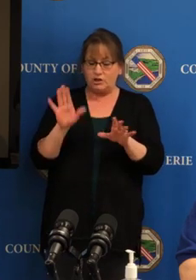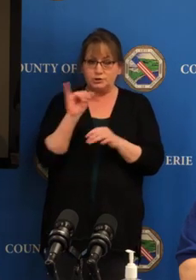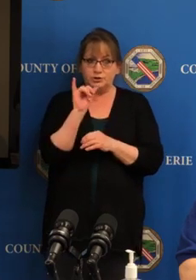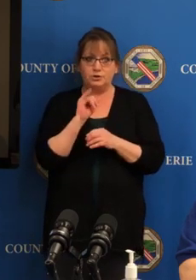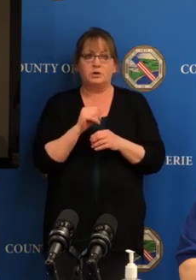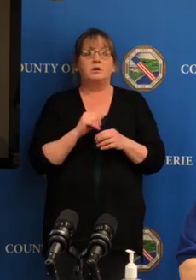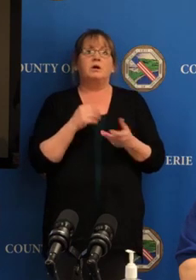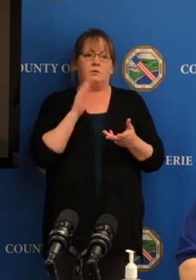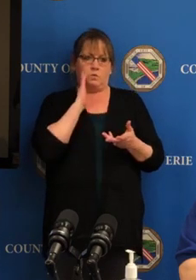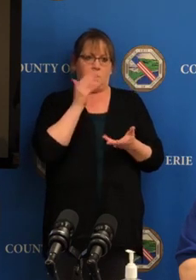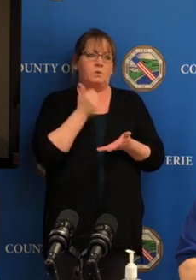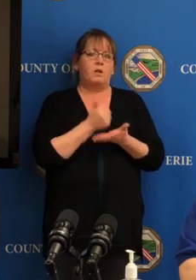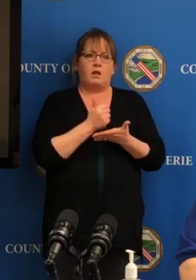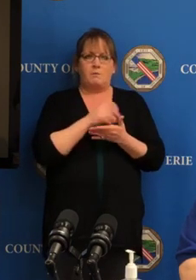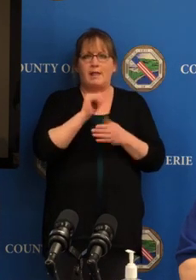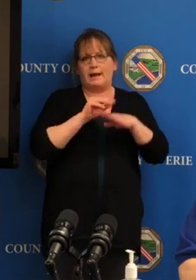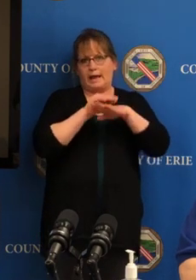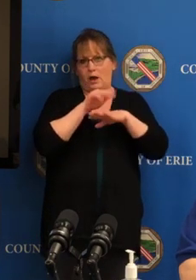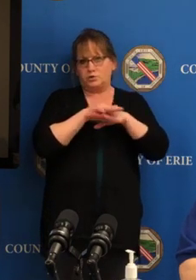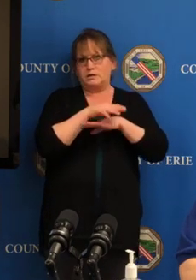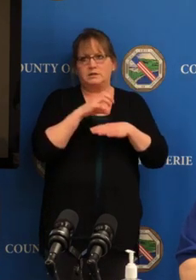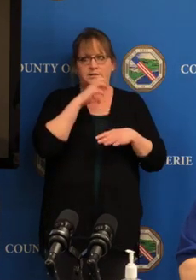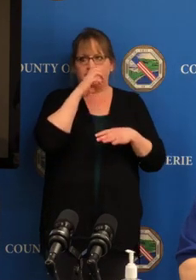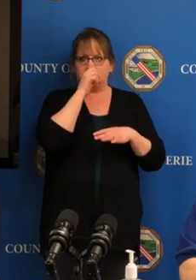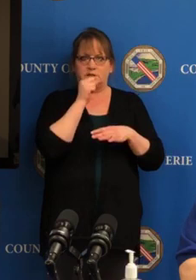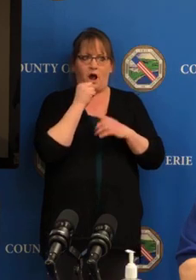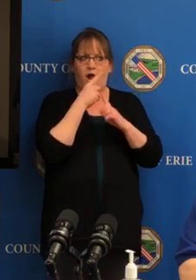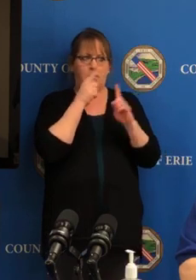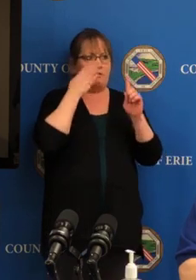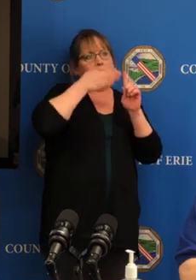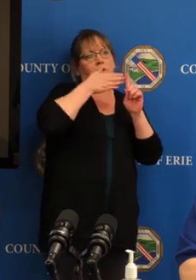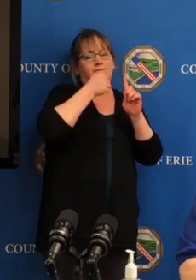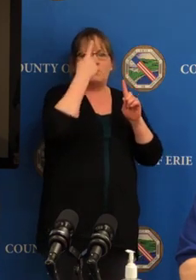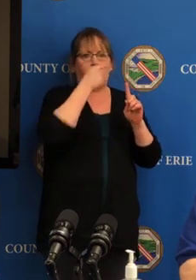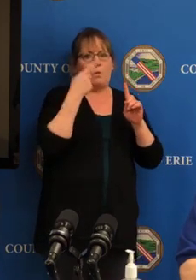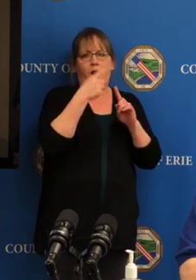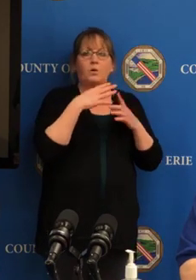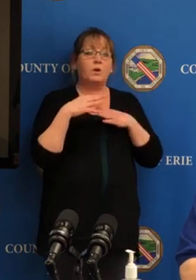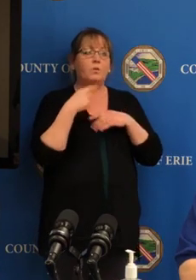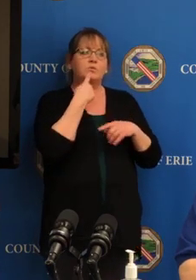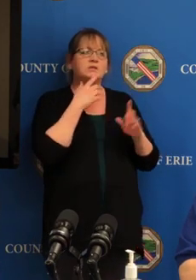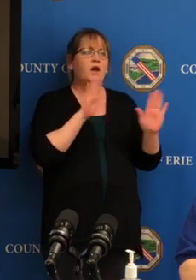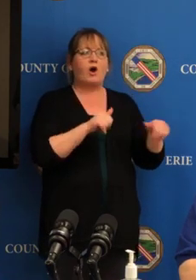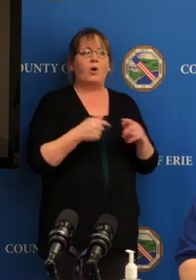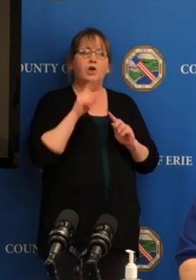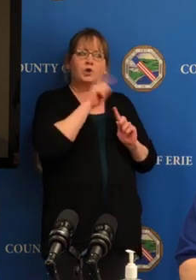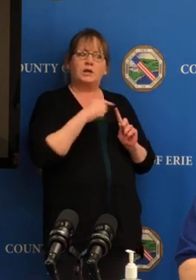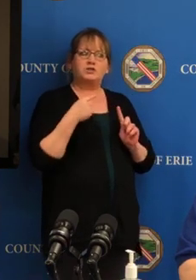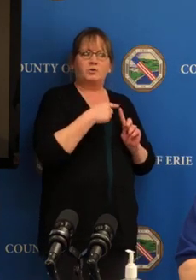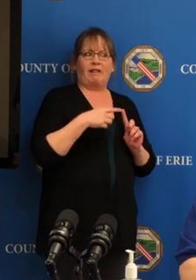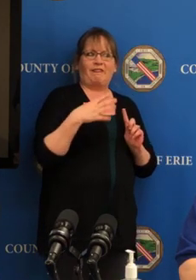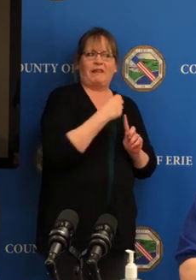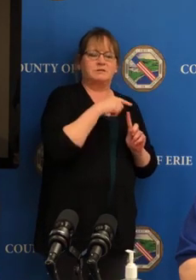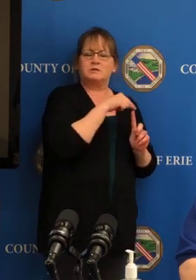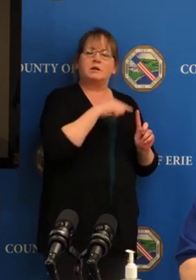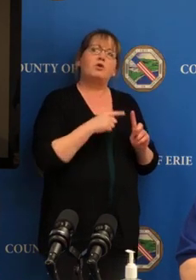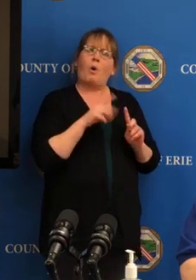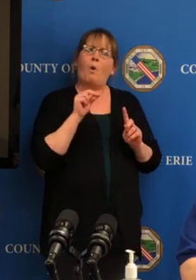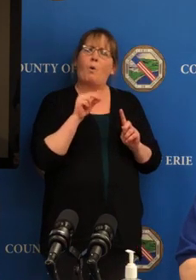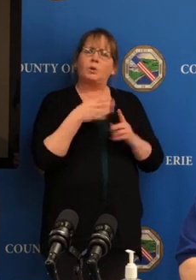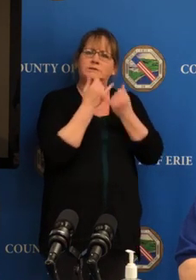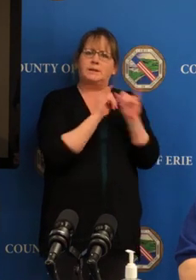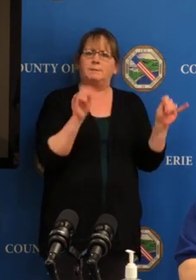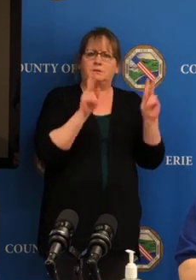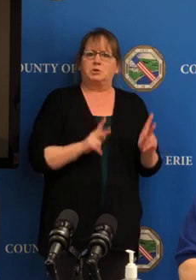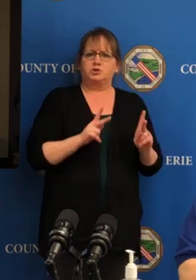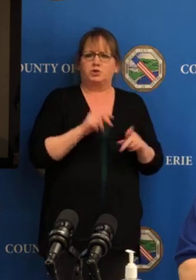what program is best for you. It's an unbiased program. You're not going to be led in the way of the salesperson you're talking to. It's an independent person